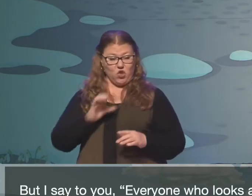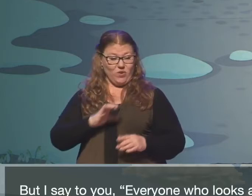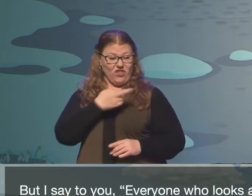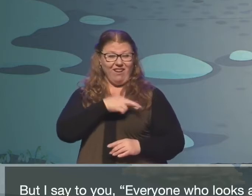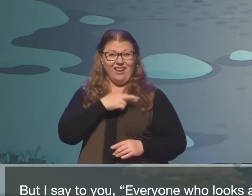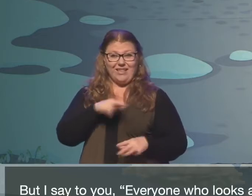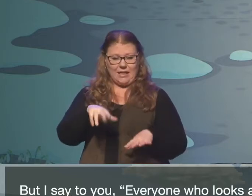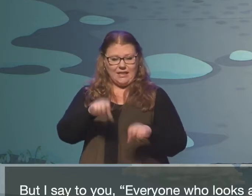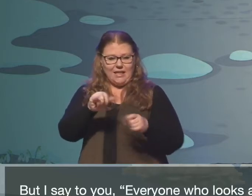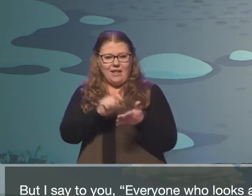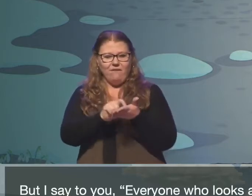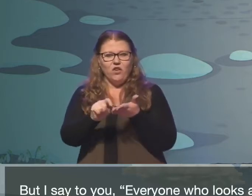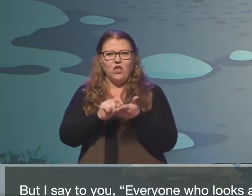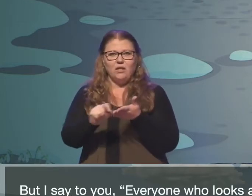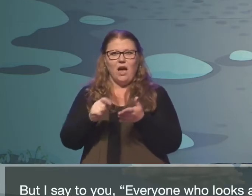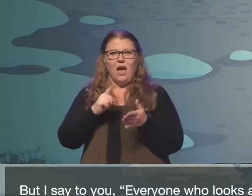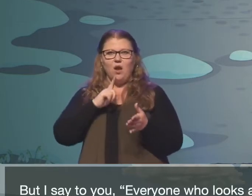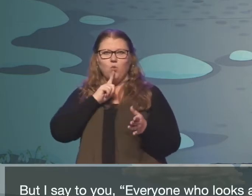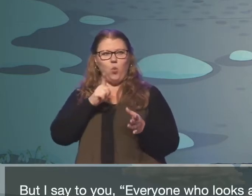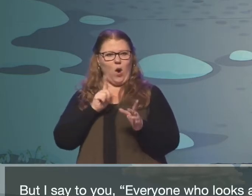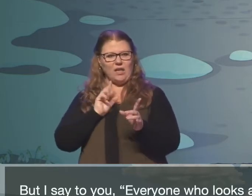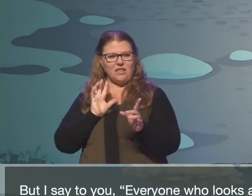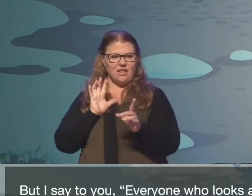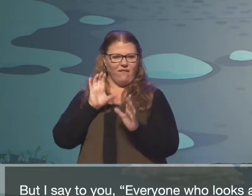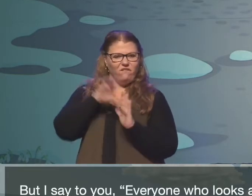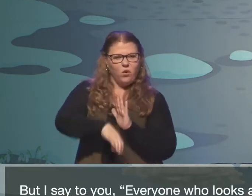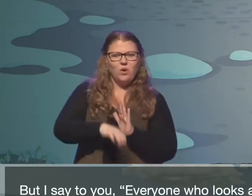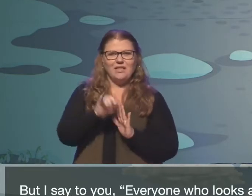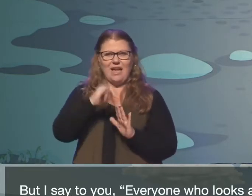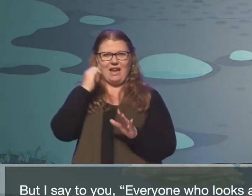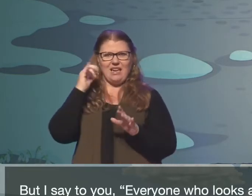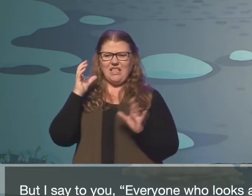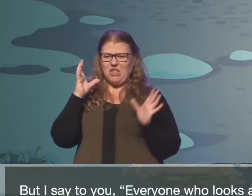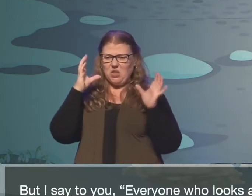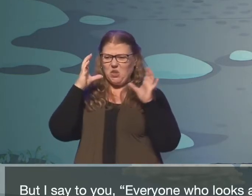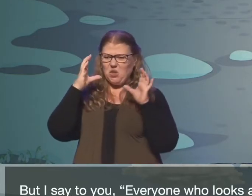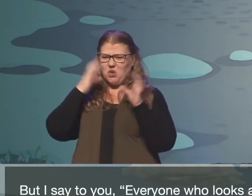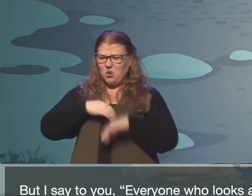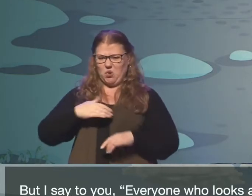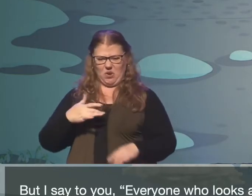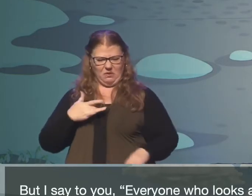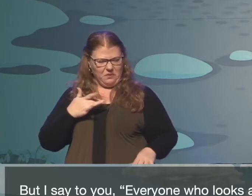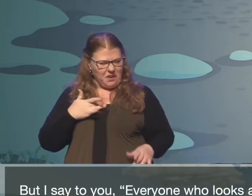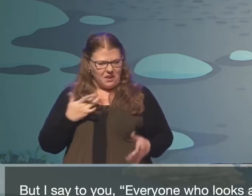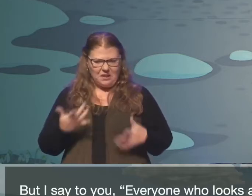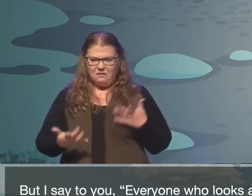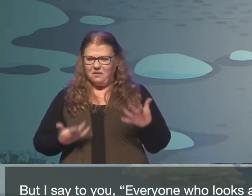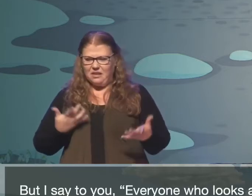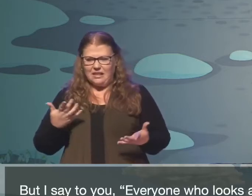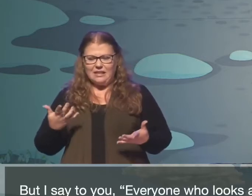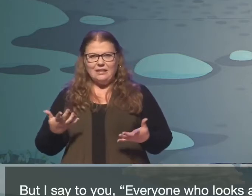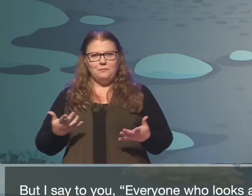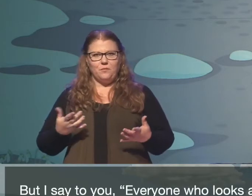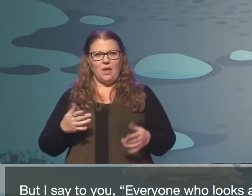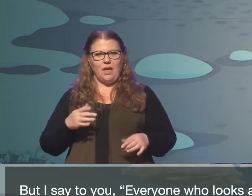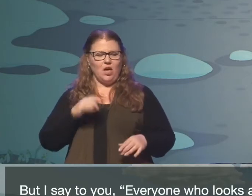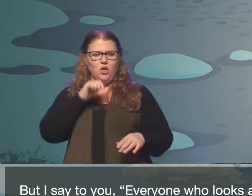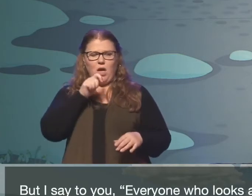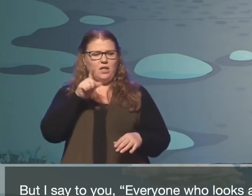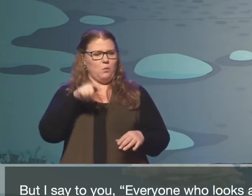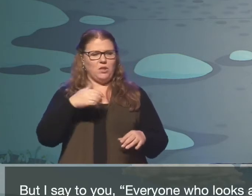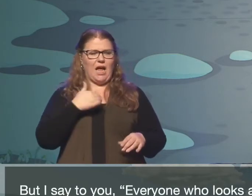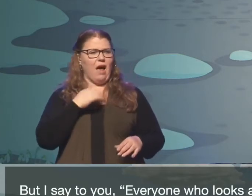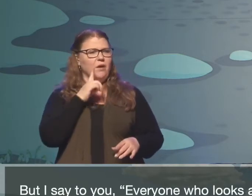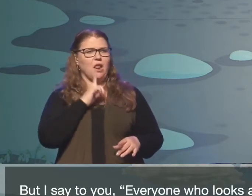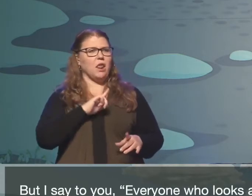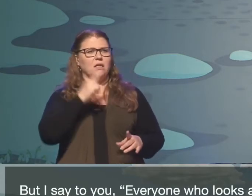this verse and wants to, like, superimpose this very bizarre sense of, like you're not supposed to have any